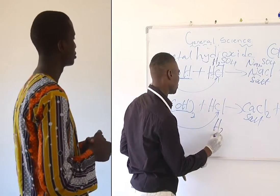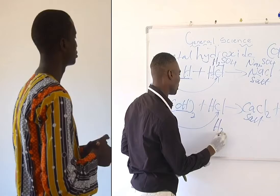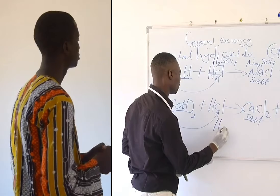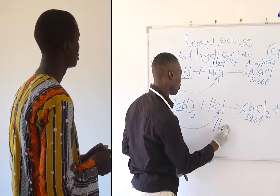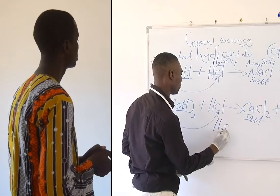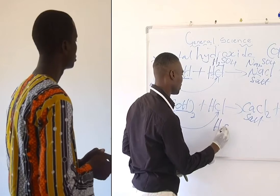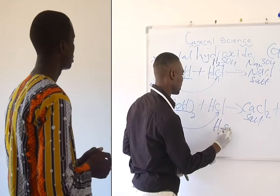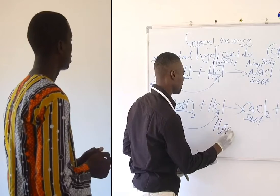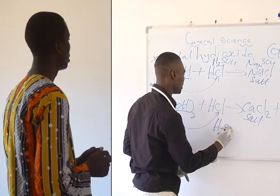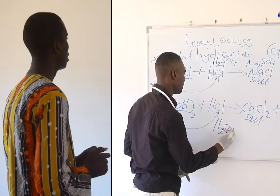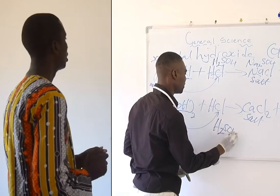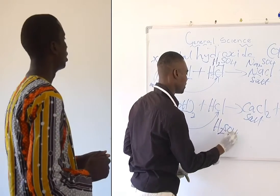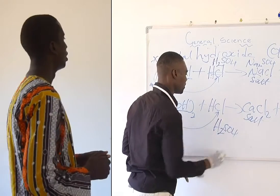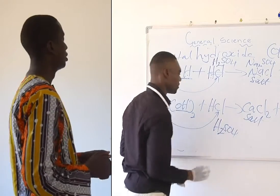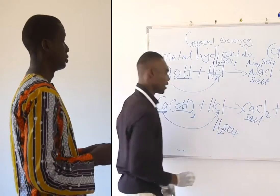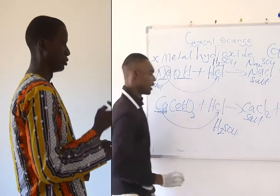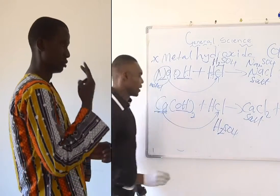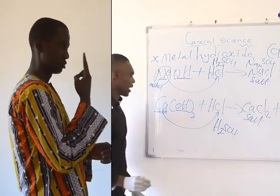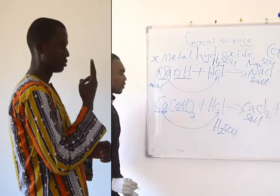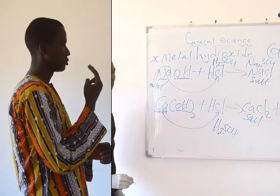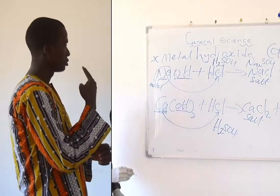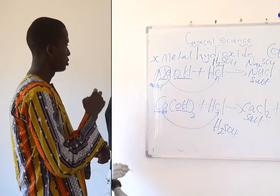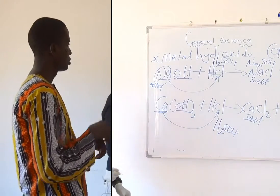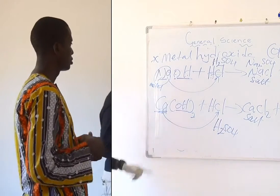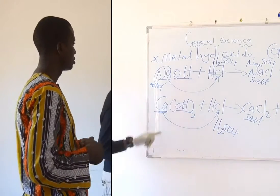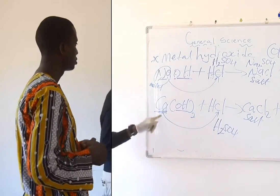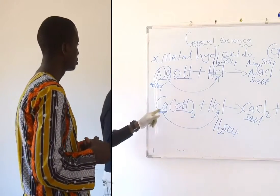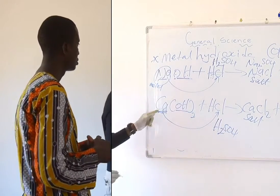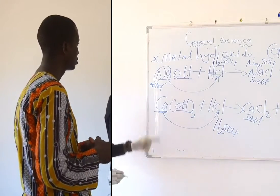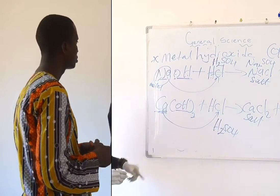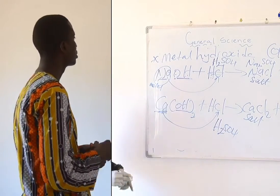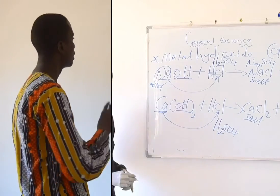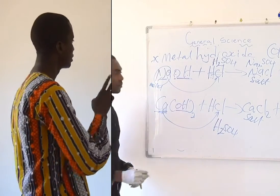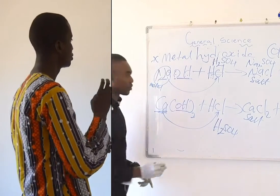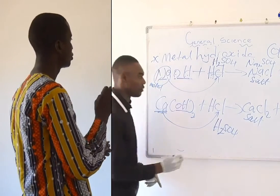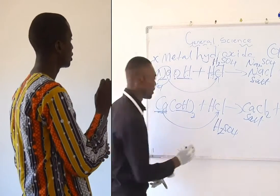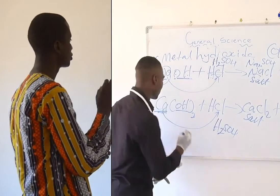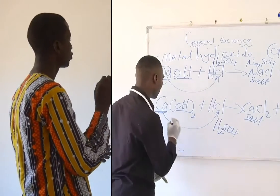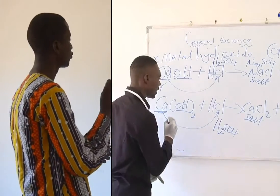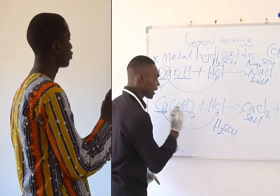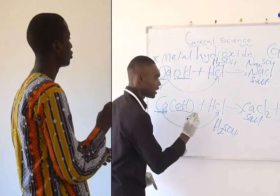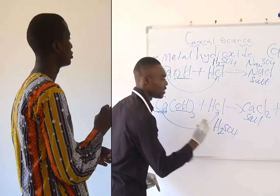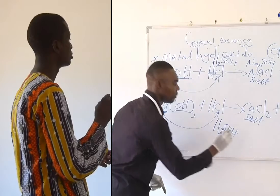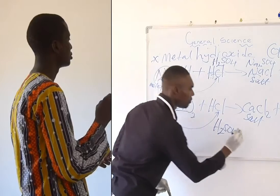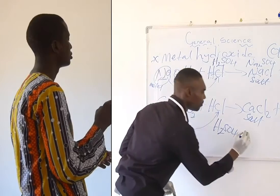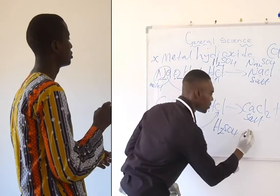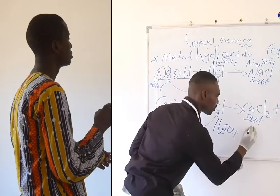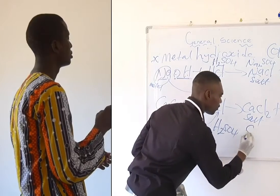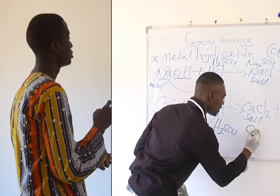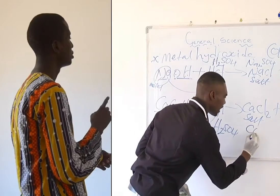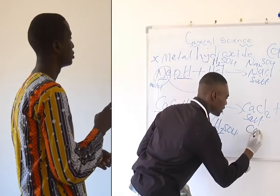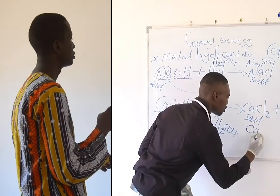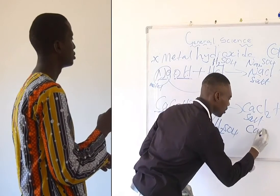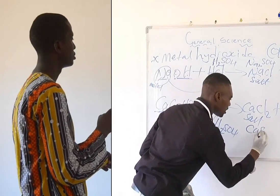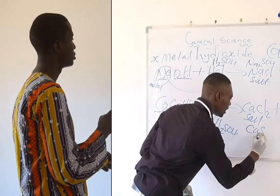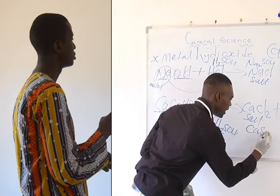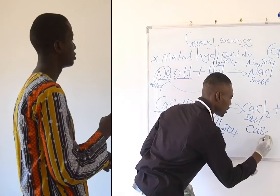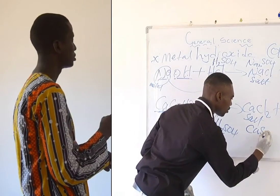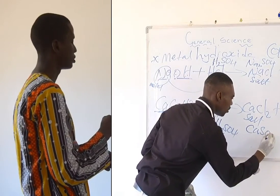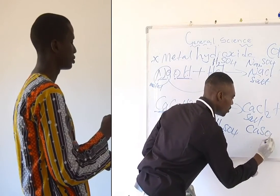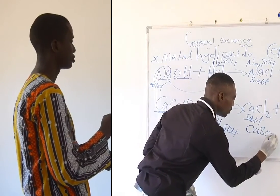Let's say H2SO4 here and see. Again, what are you going to have here? You are going to have calcium sulfate. Calcium sulfate as a